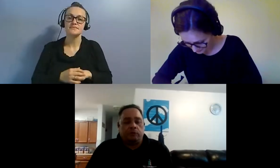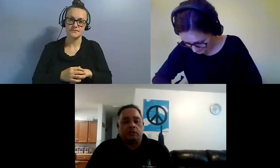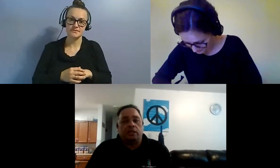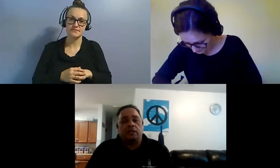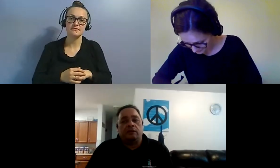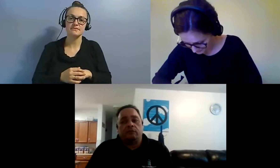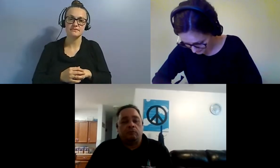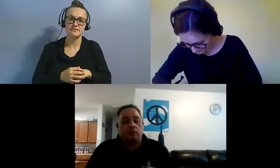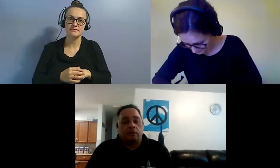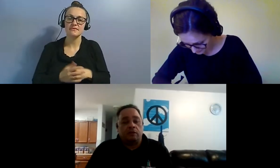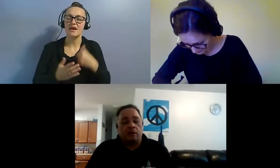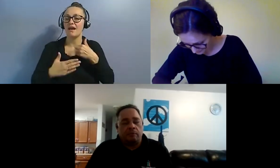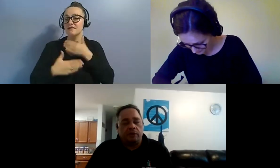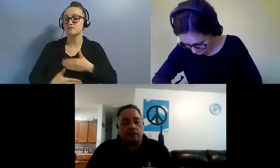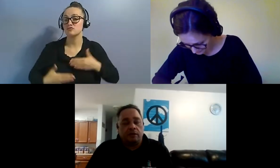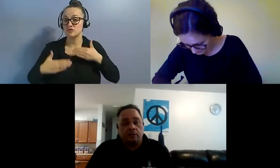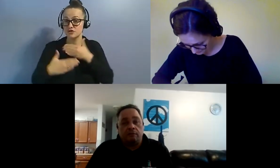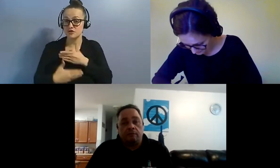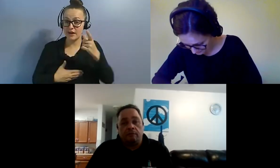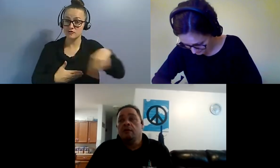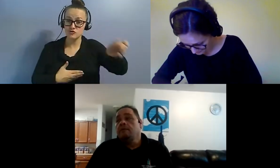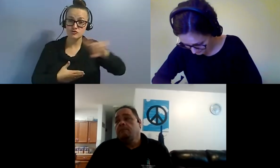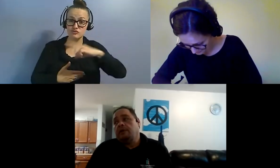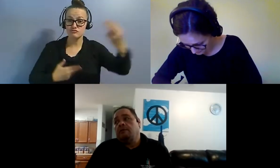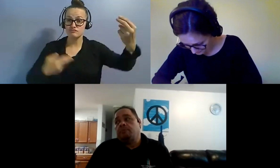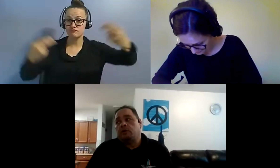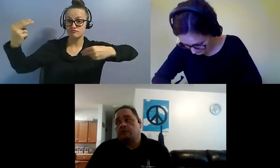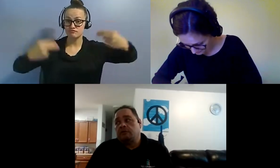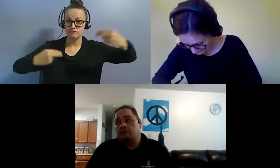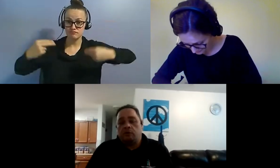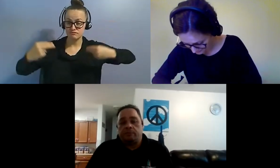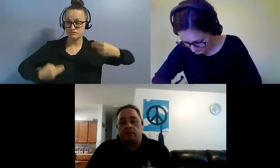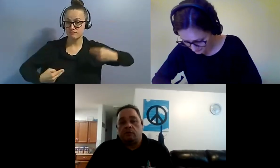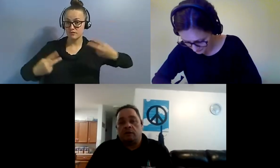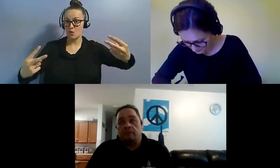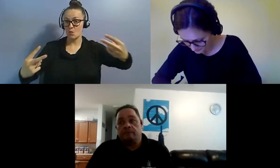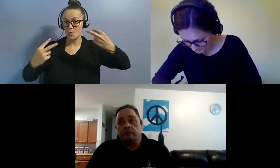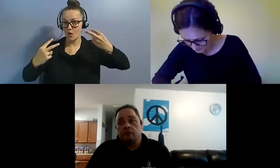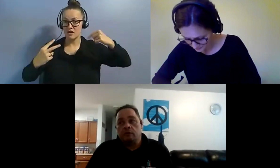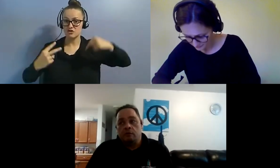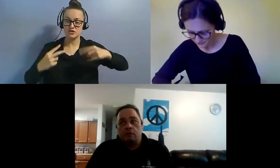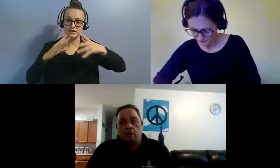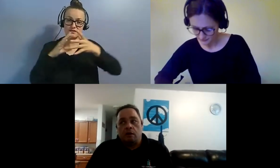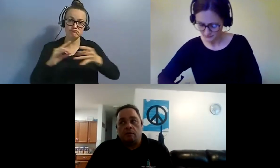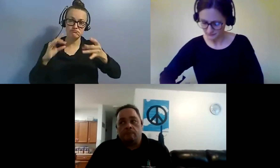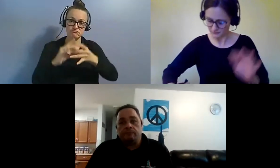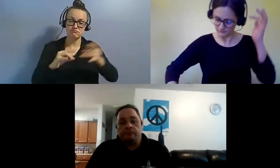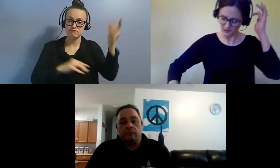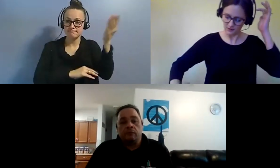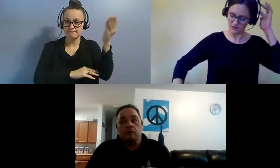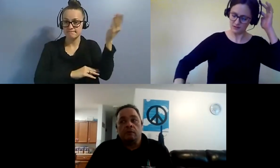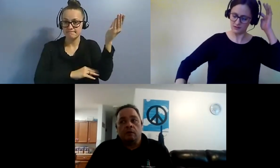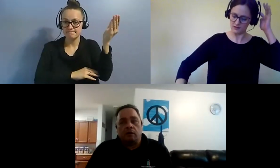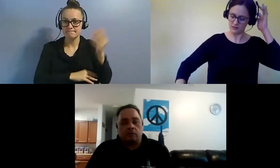I appreciate everyone coming and being a part of this webinar.